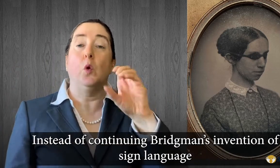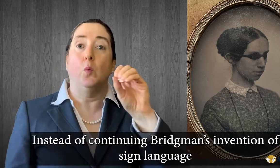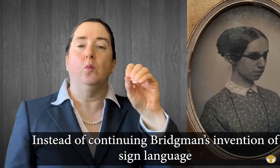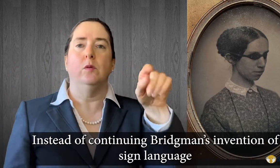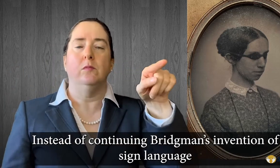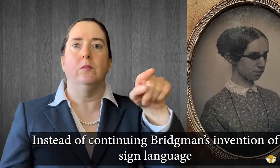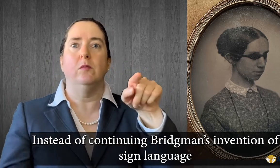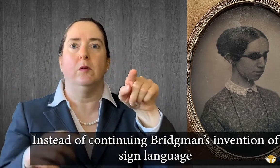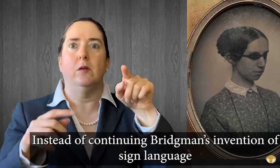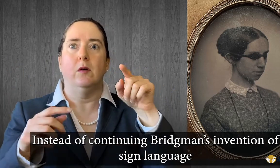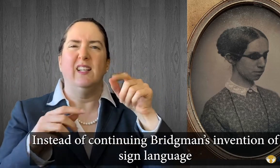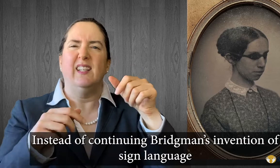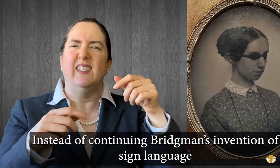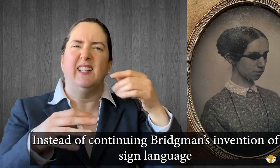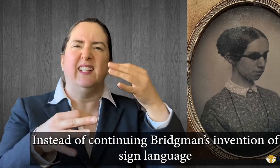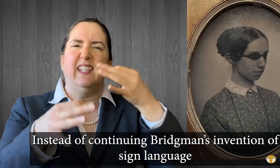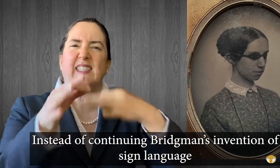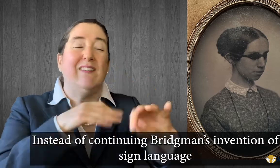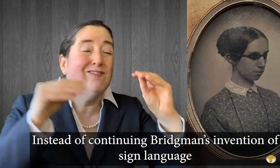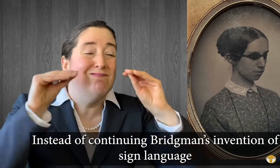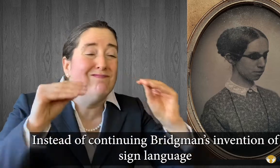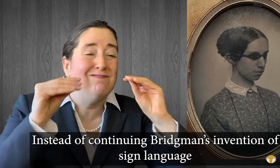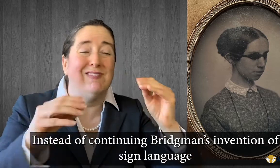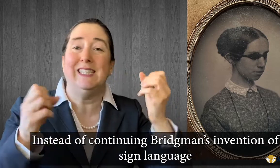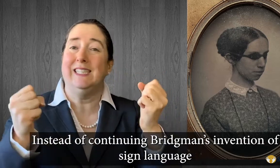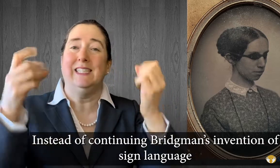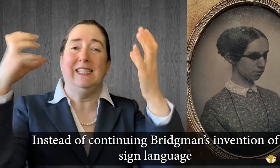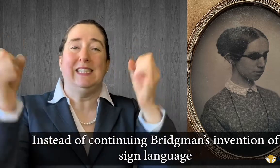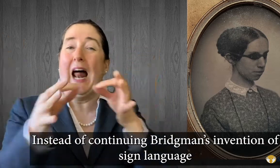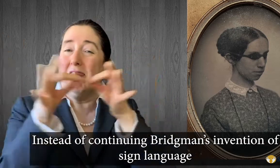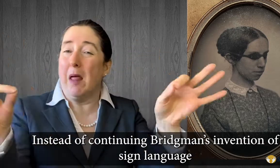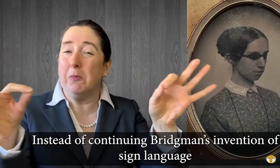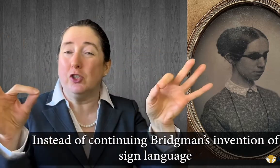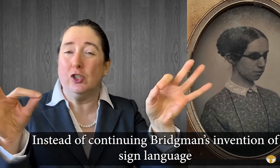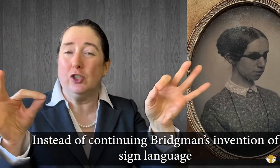Instead of continuing Bridgman's invention of sign language, he decided to teach her English.